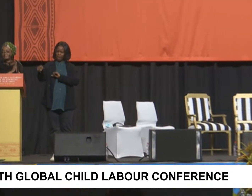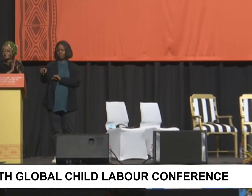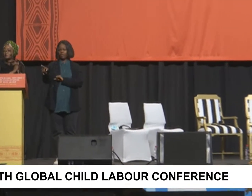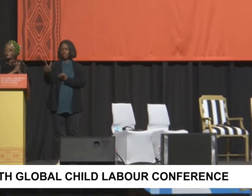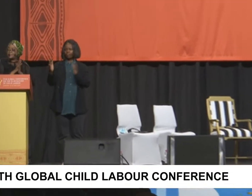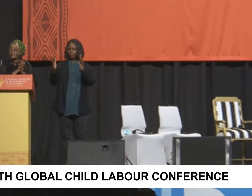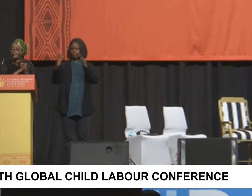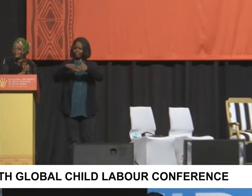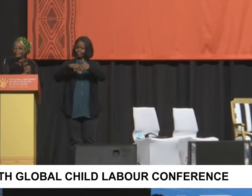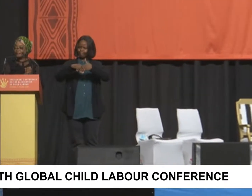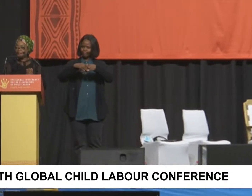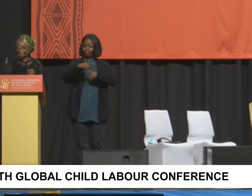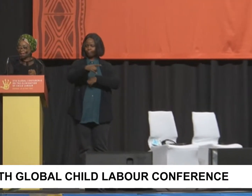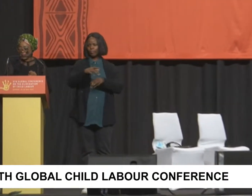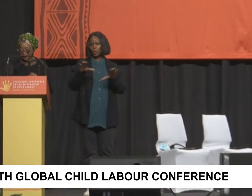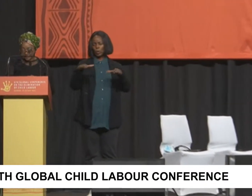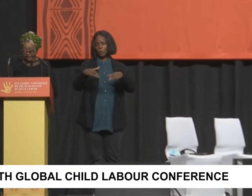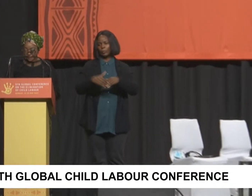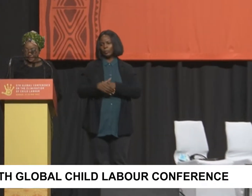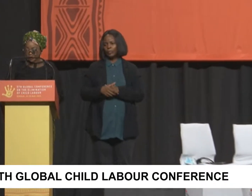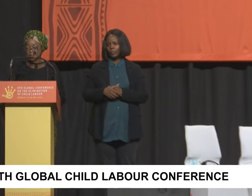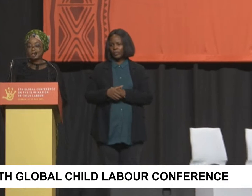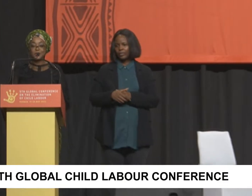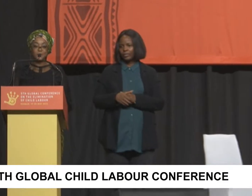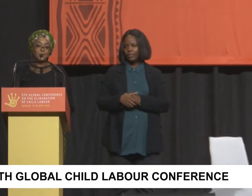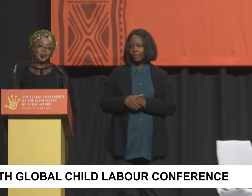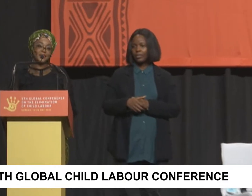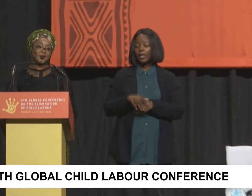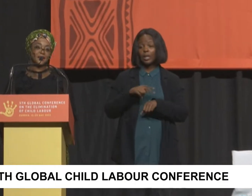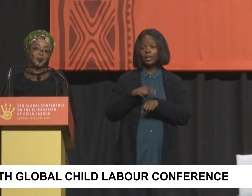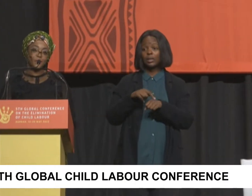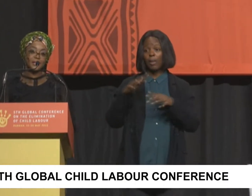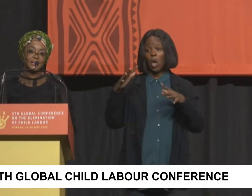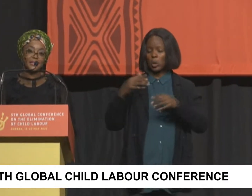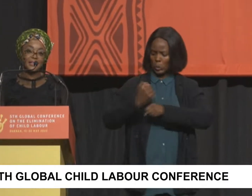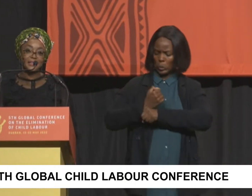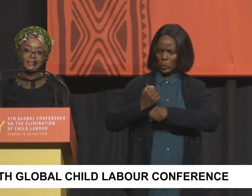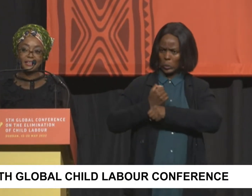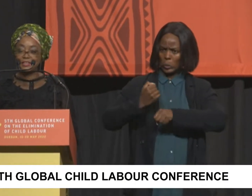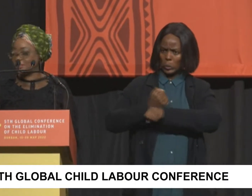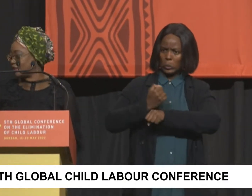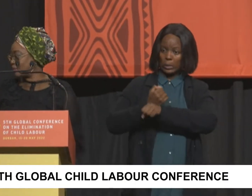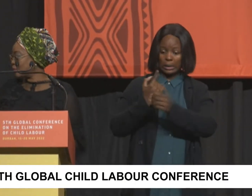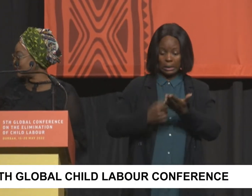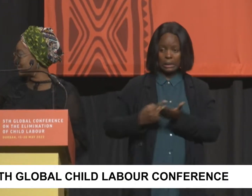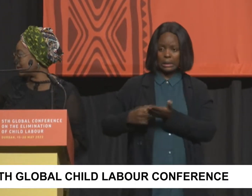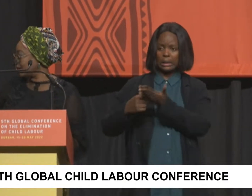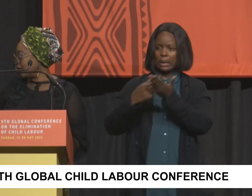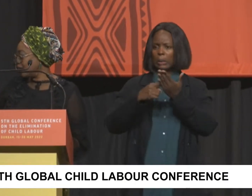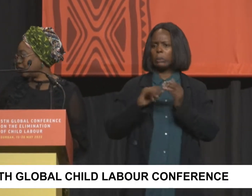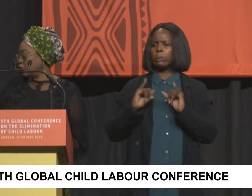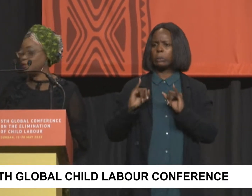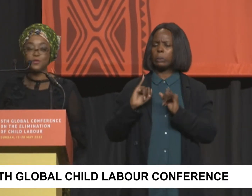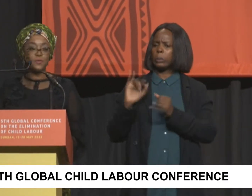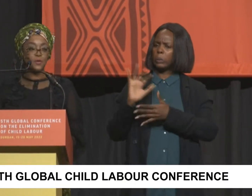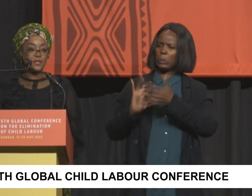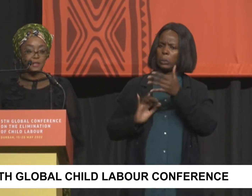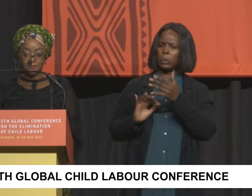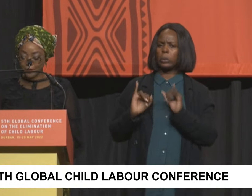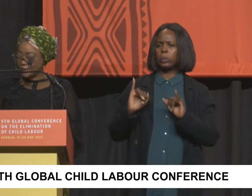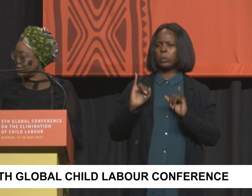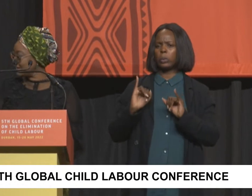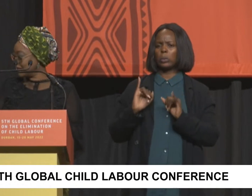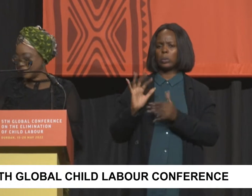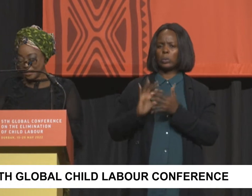congratulatory salute. It took a lot to put that together while discussing such depressing issues because